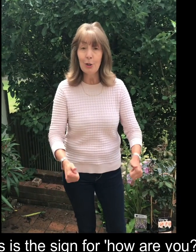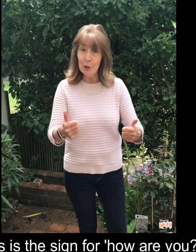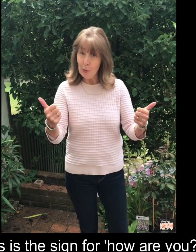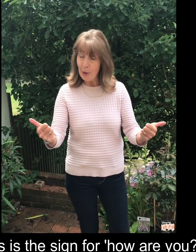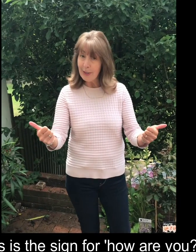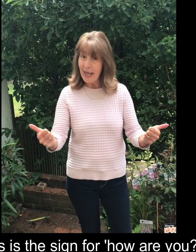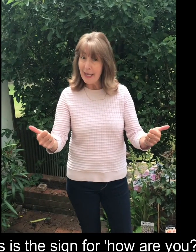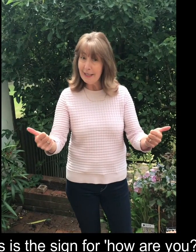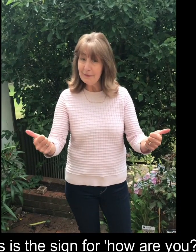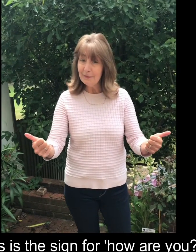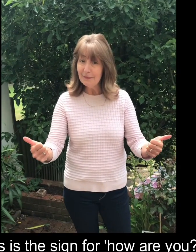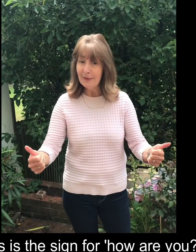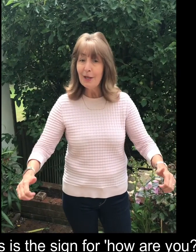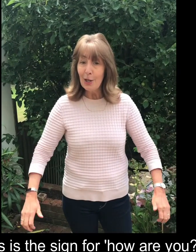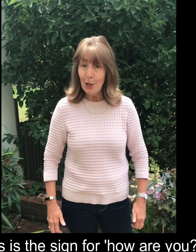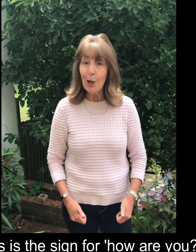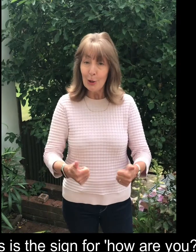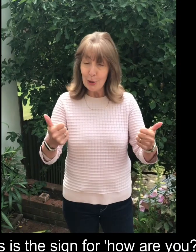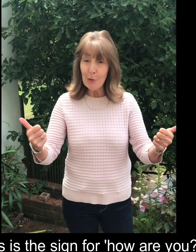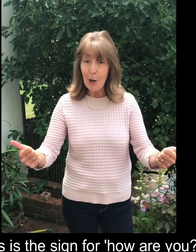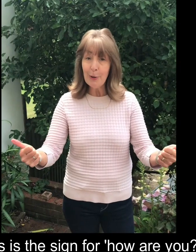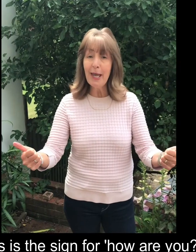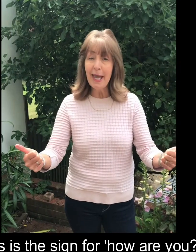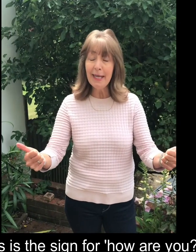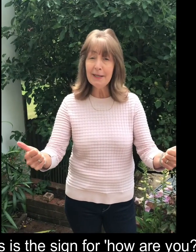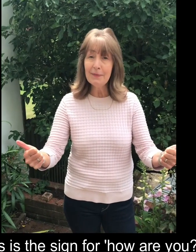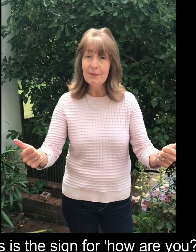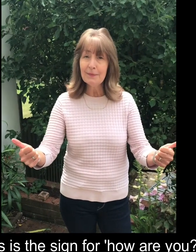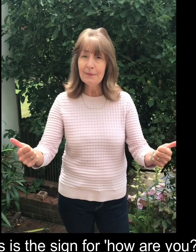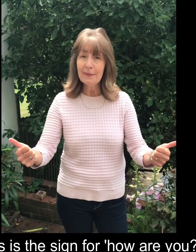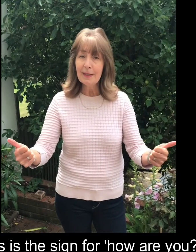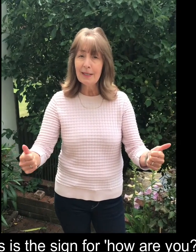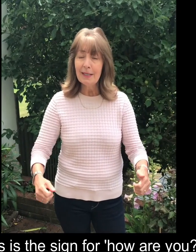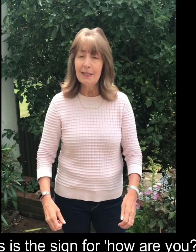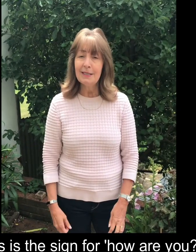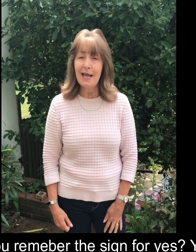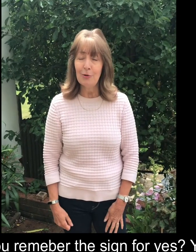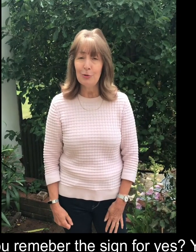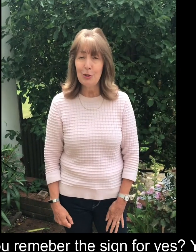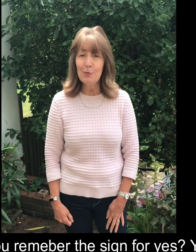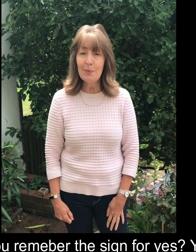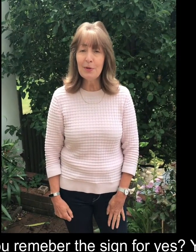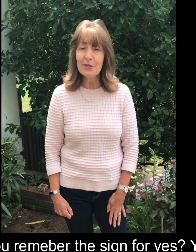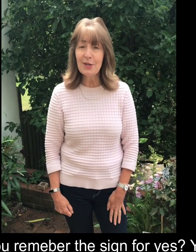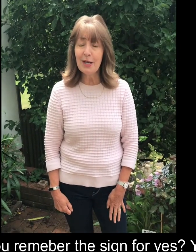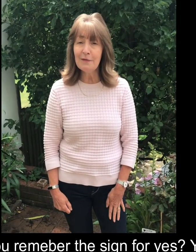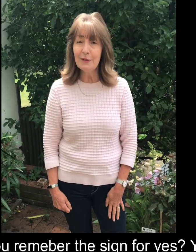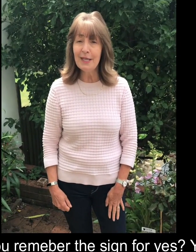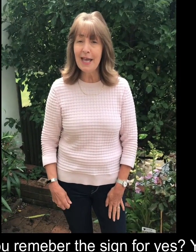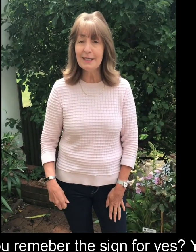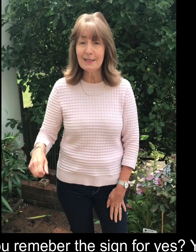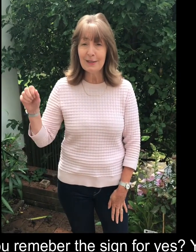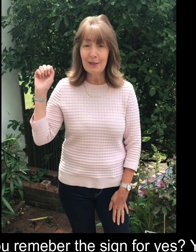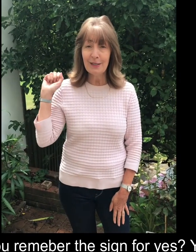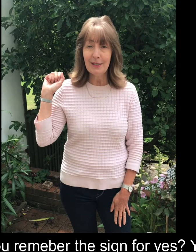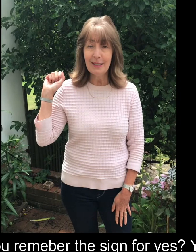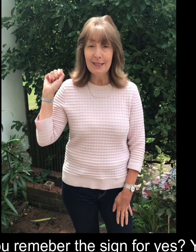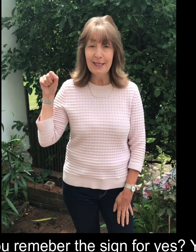you okay? Are you okay? Now, do you remember the sign for yes?